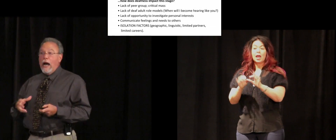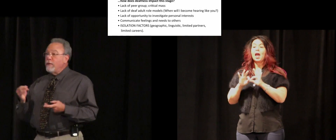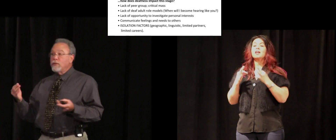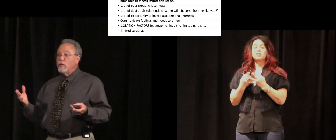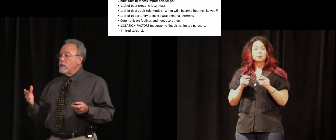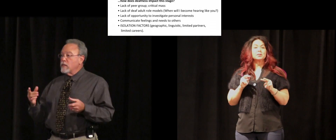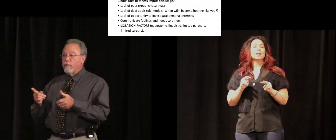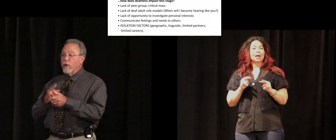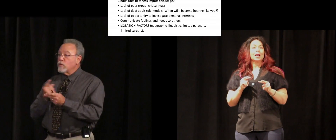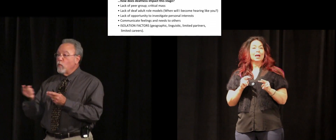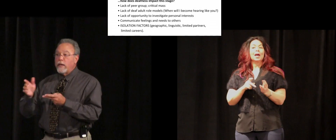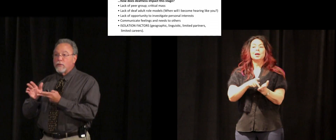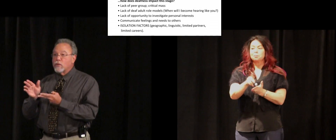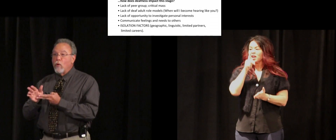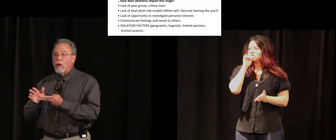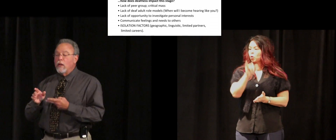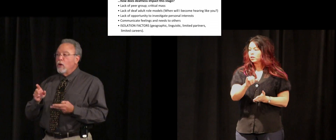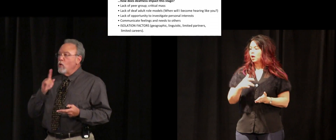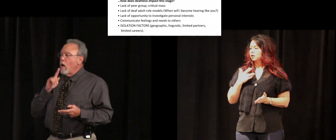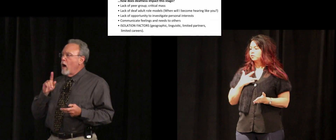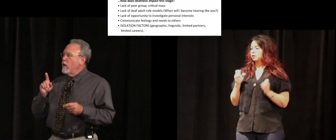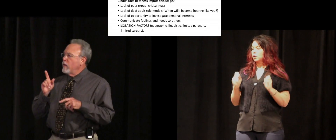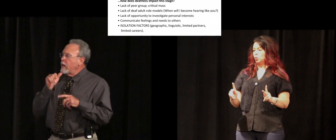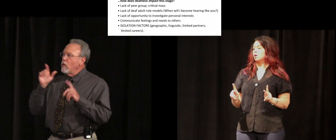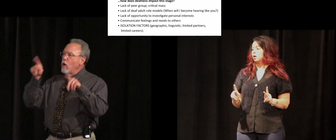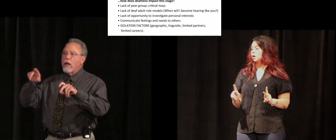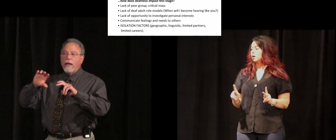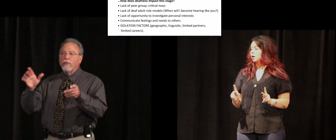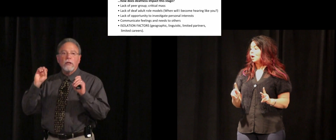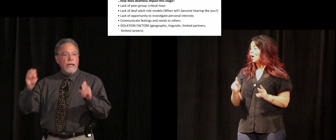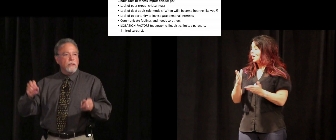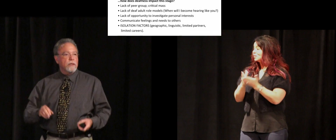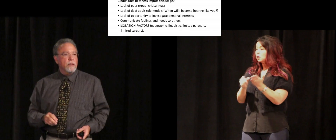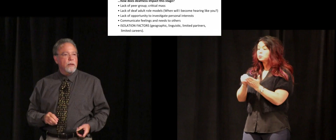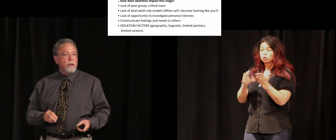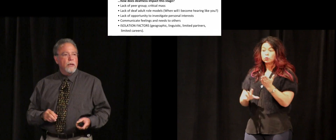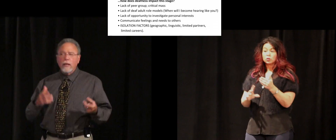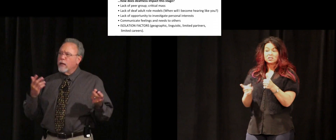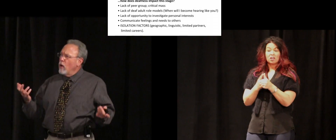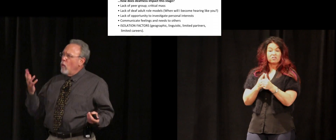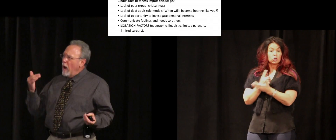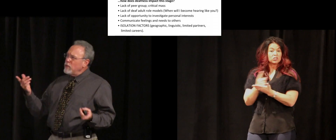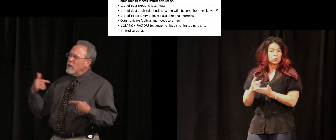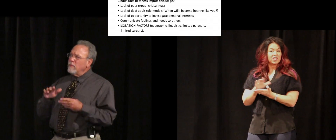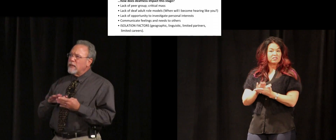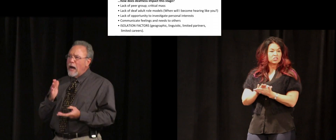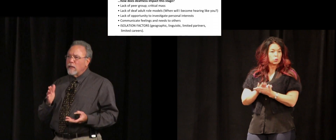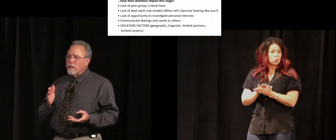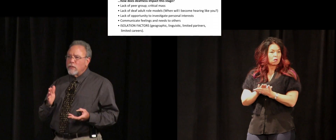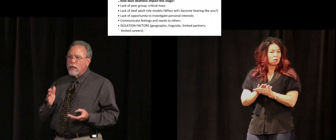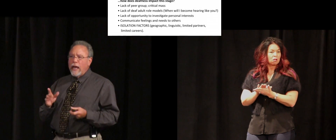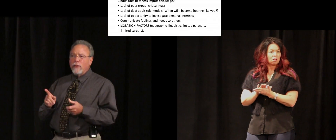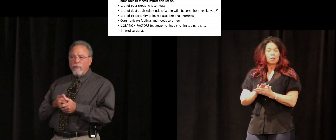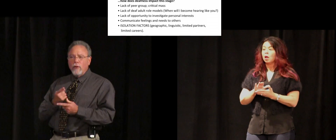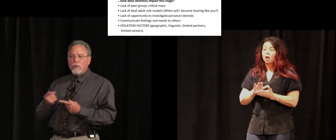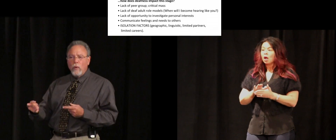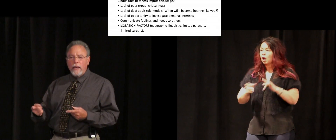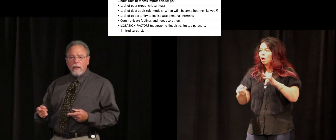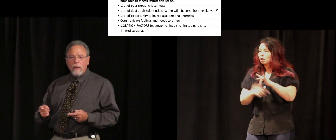that before I had to drop off my kid at college. Didn't help me one damn bit. Nothing. Nothing. It was